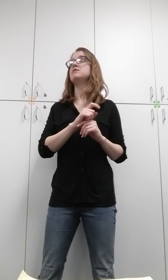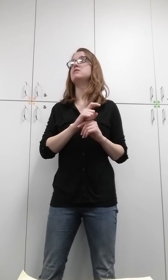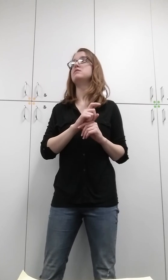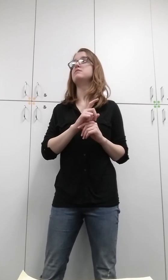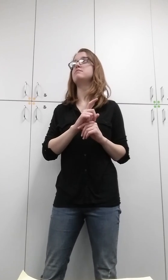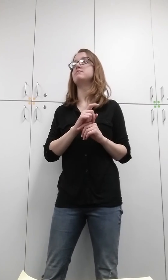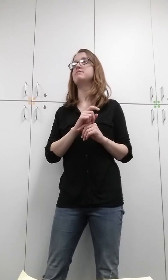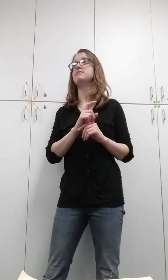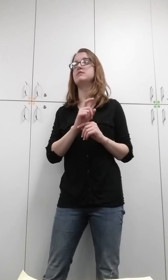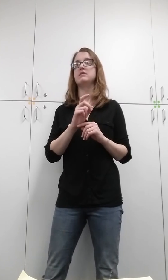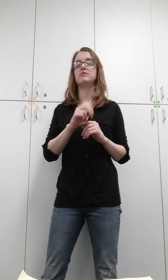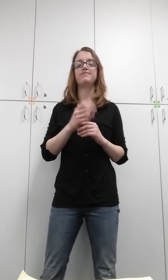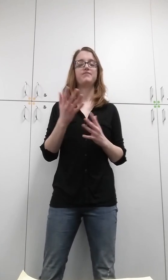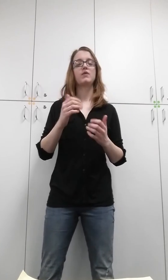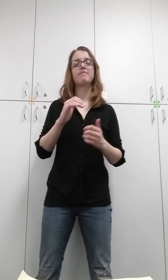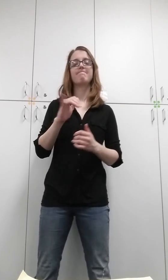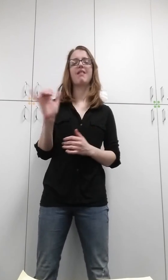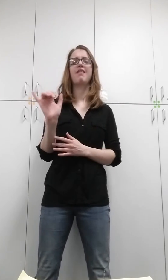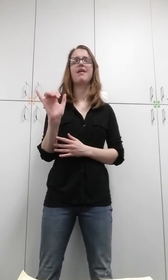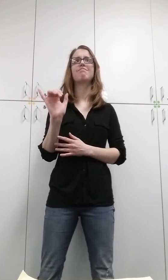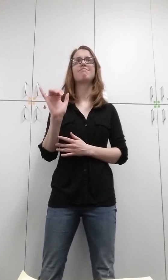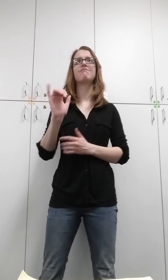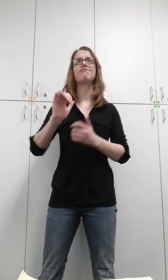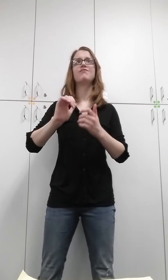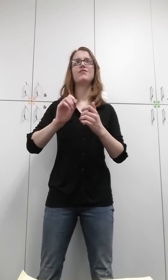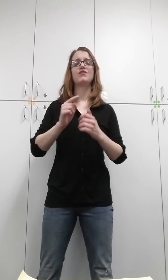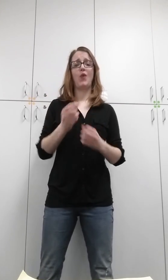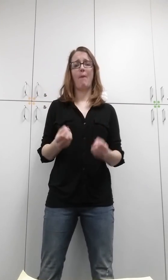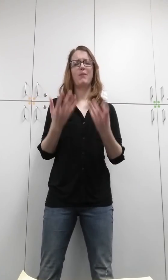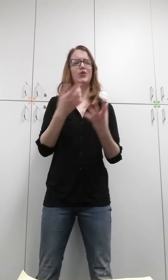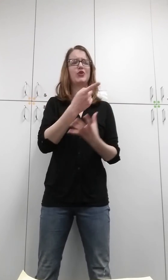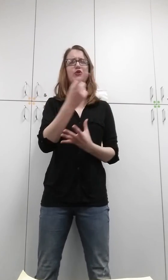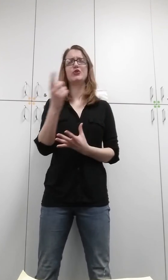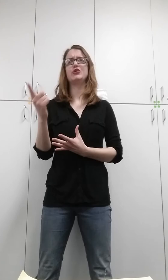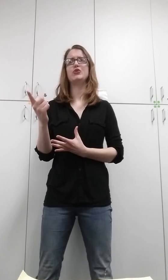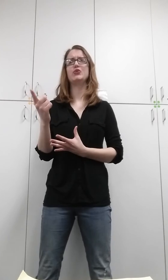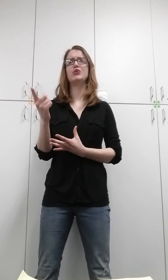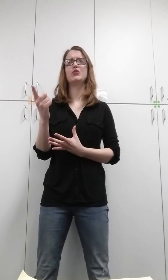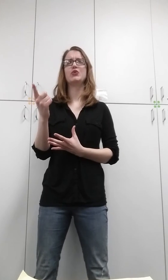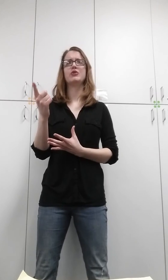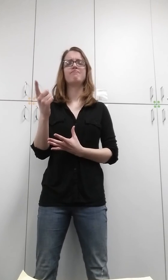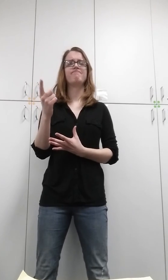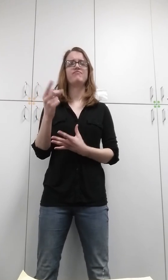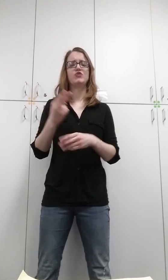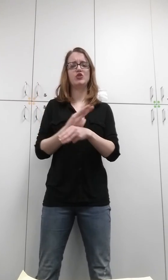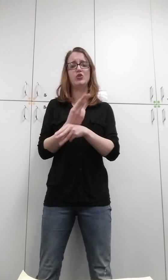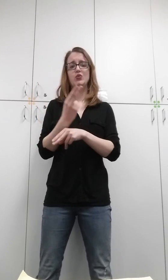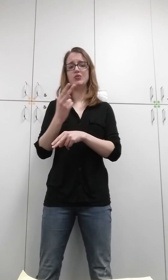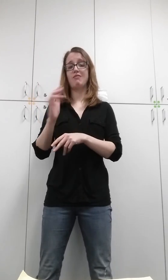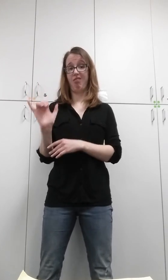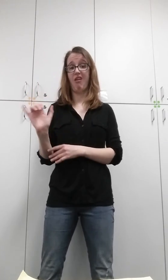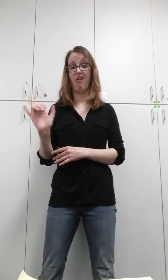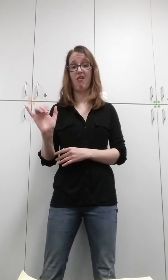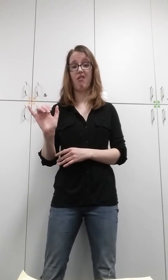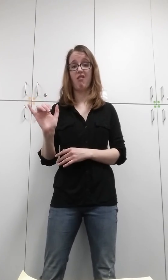the time? Okay. If you do that while you're interpreting, you're bringing down the register. That's casual conversation. If I'm